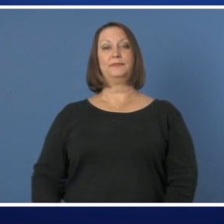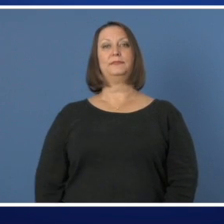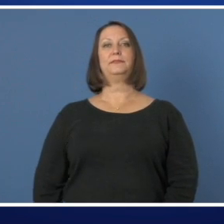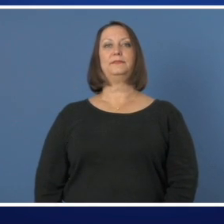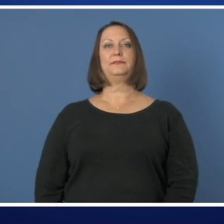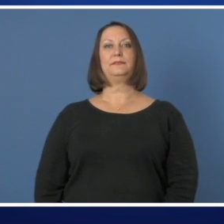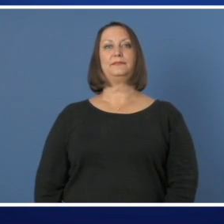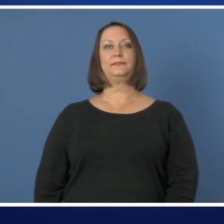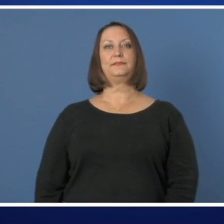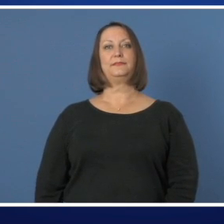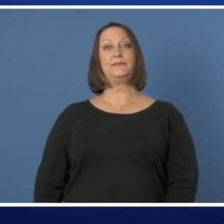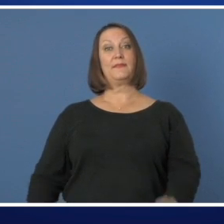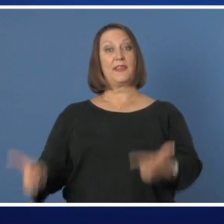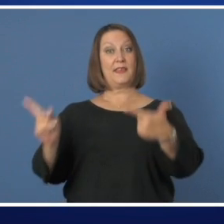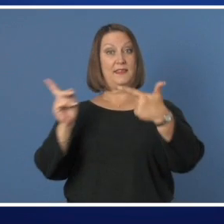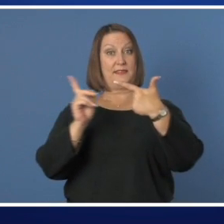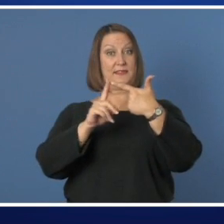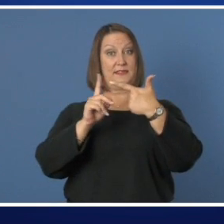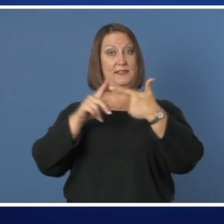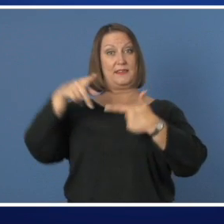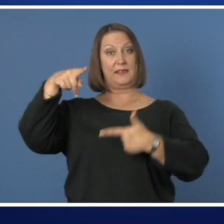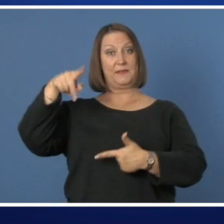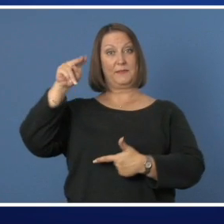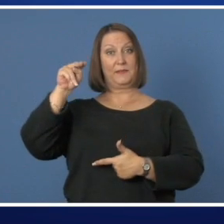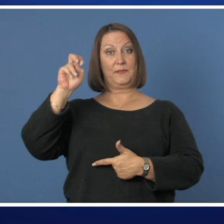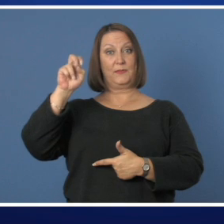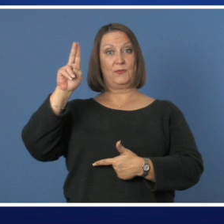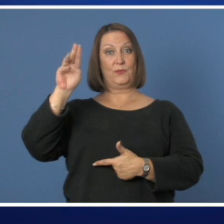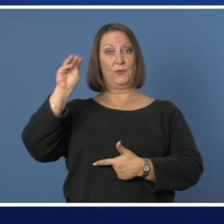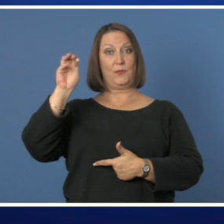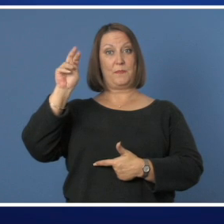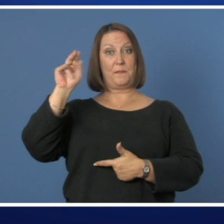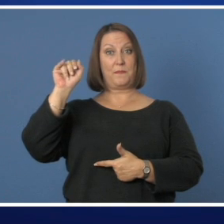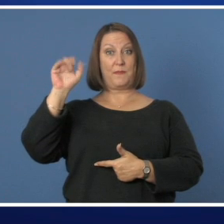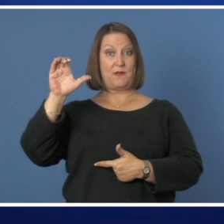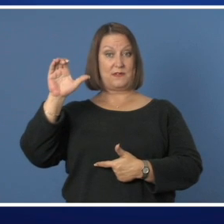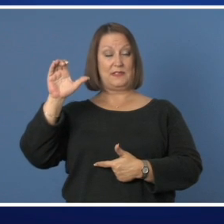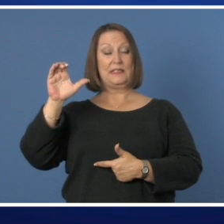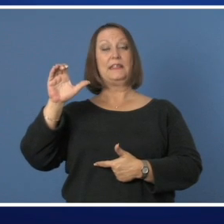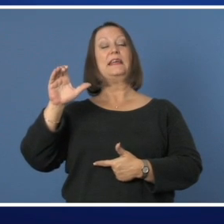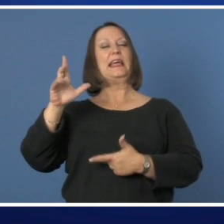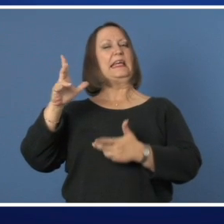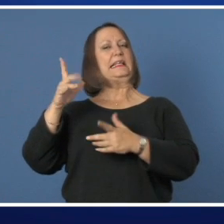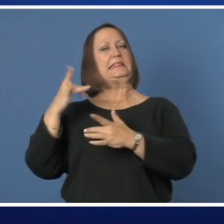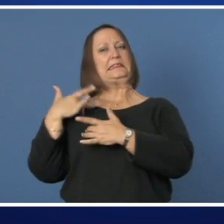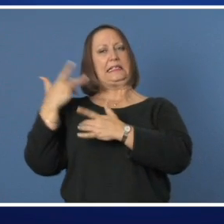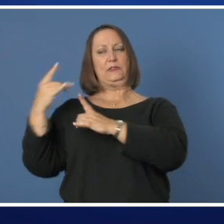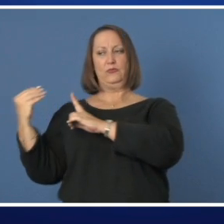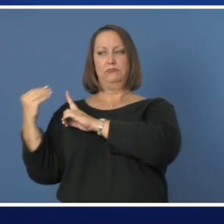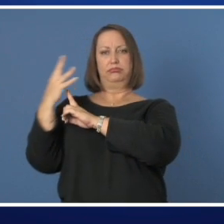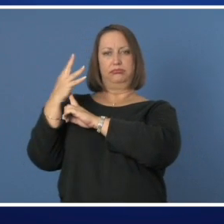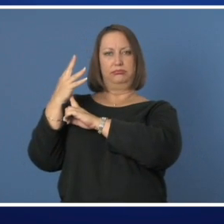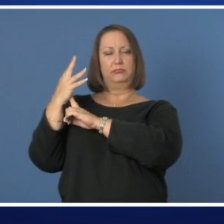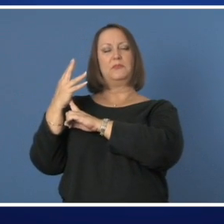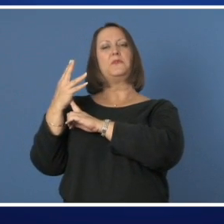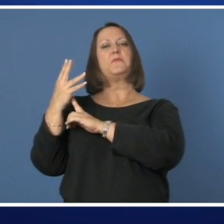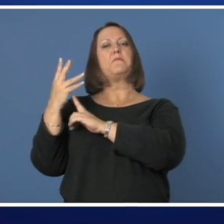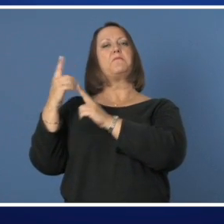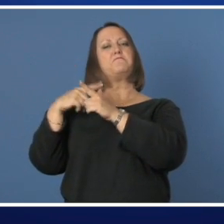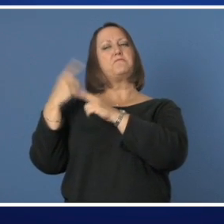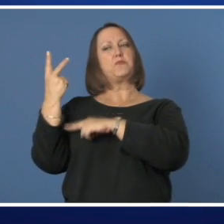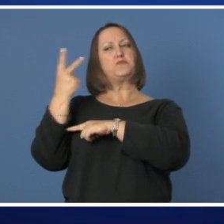symptoms. Pneumonic plague symptoms appear suddenly, typically 2 to 3 days after